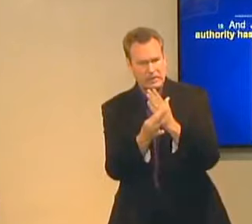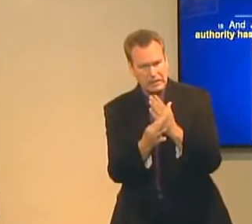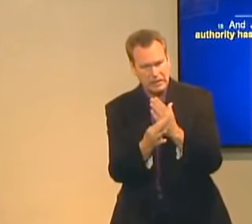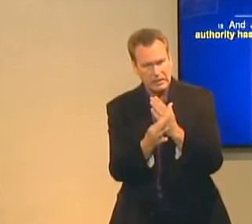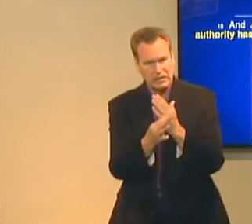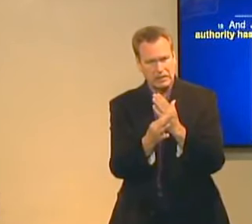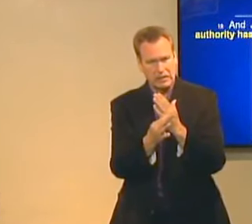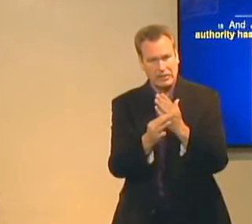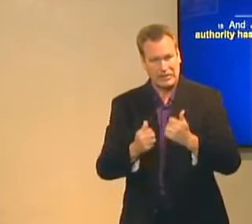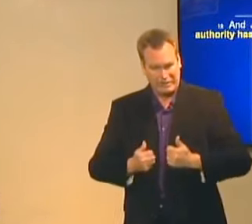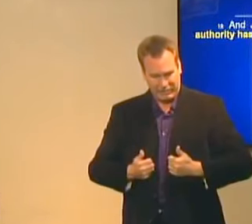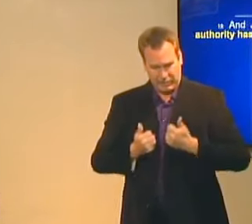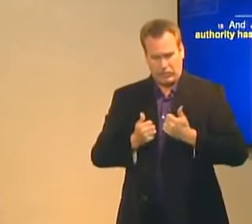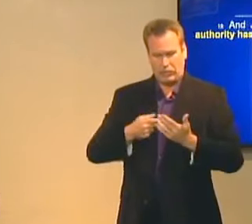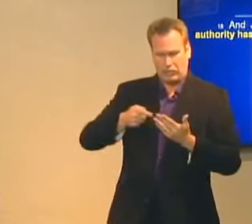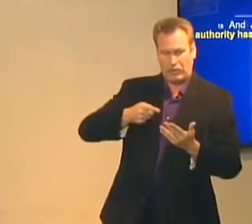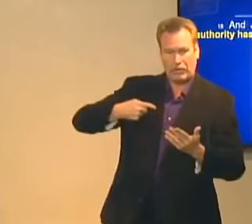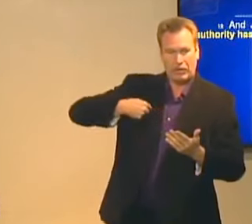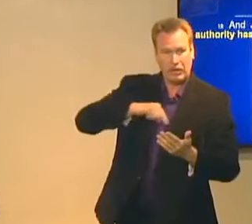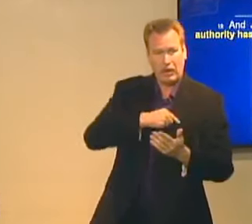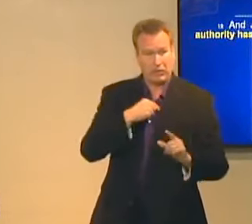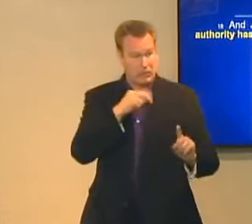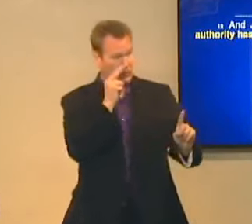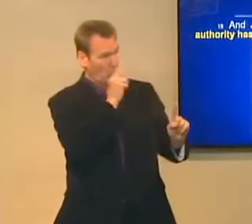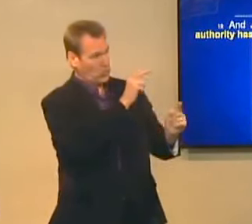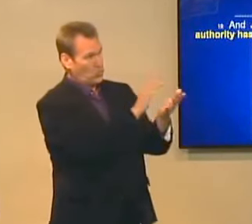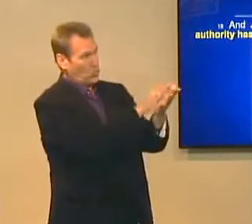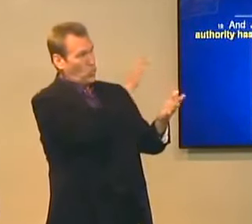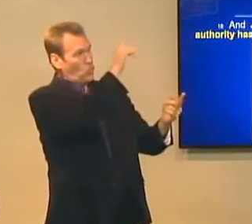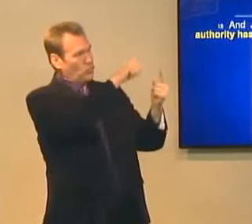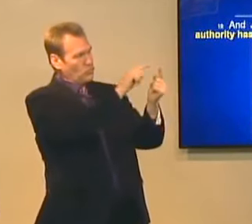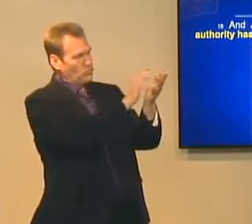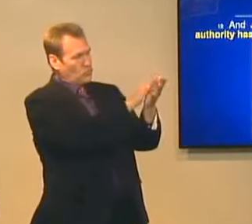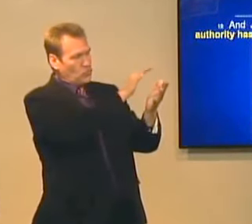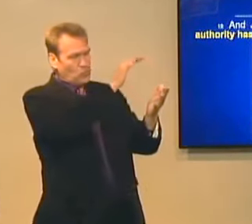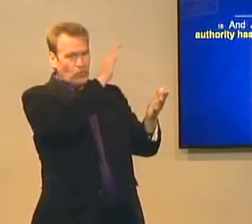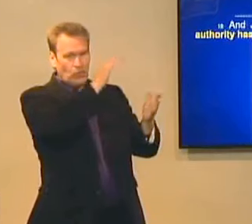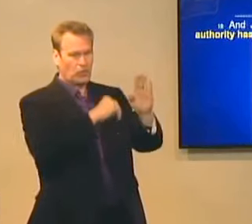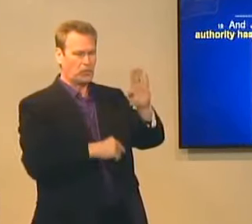word of God became flesh and dwelt among us. And we beheld His glory.